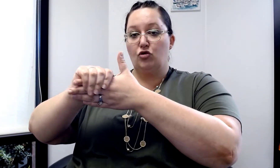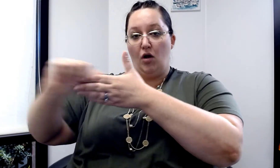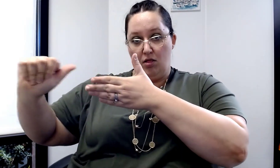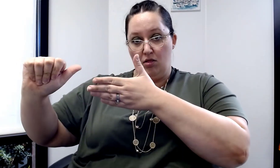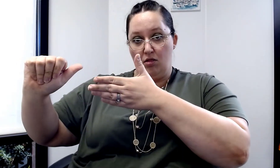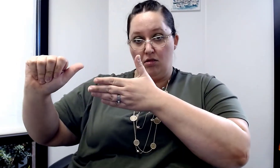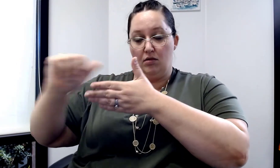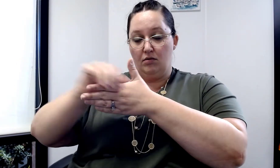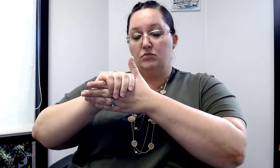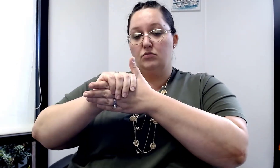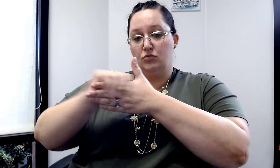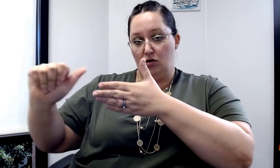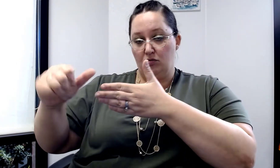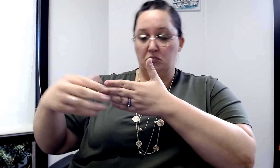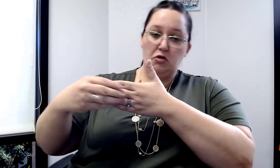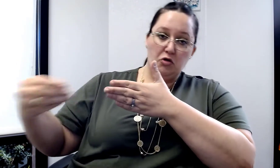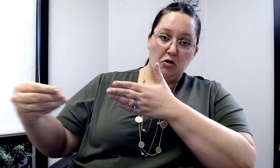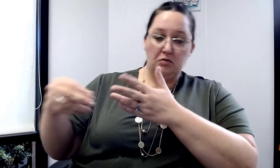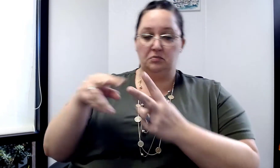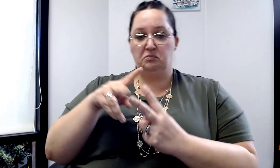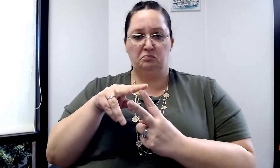right? Dollar.